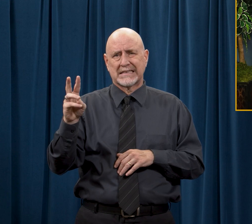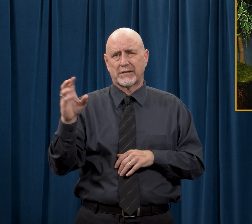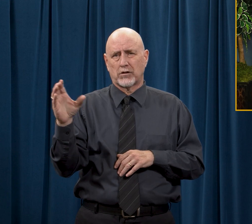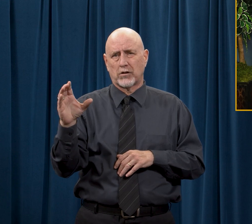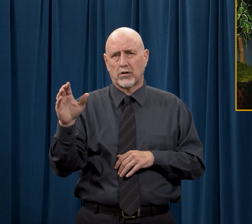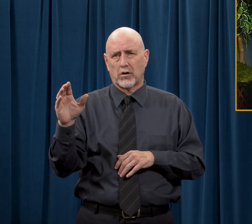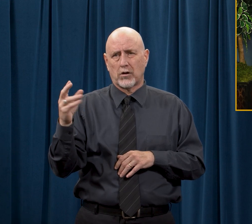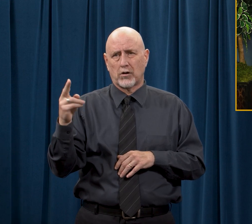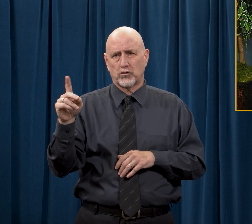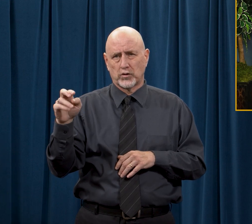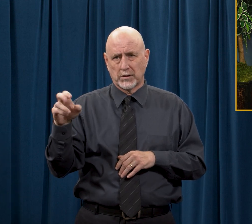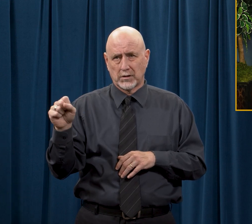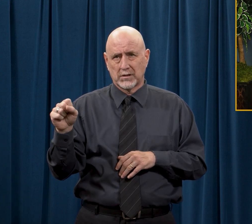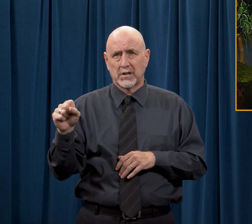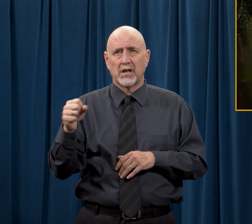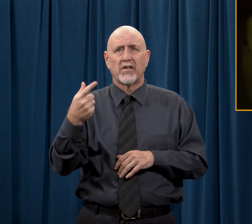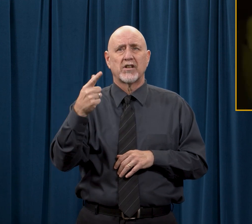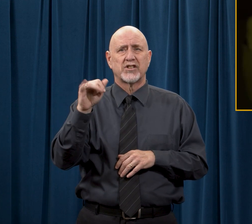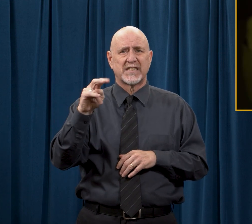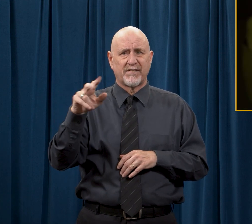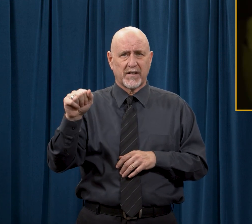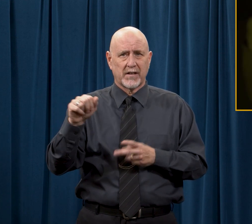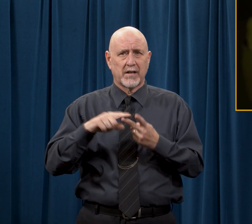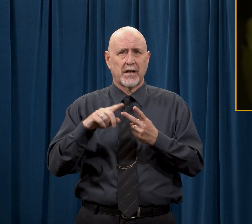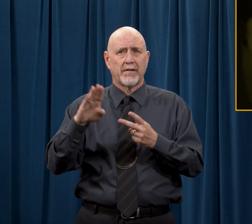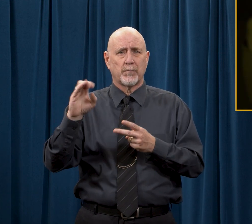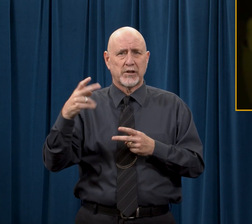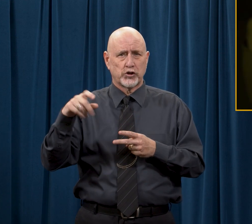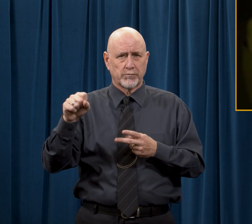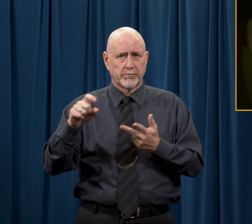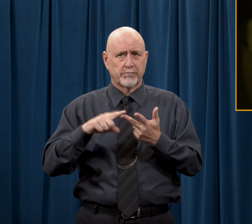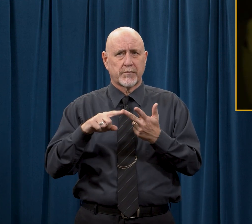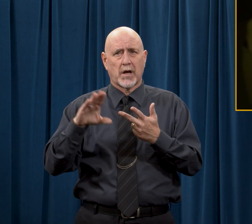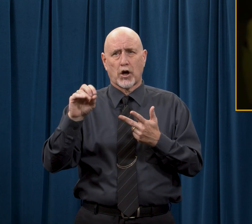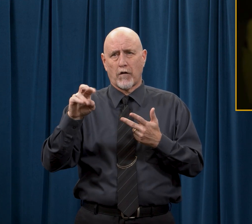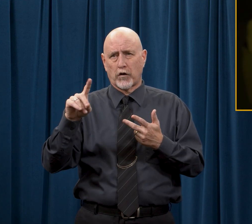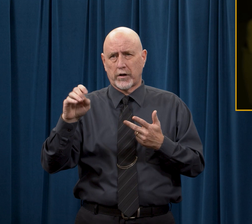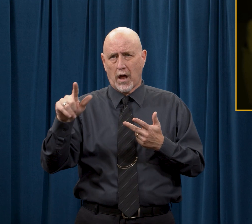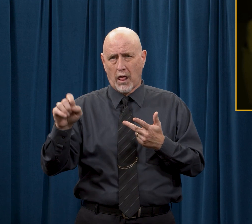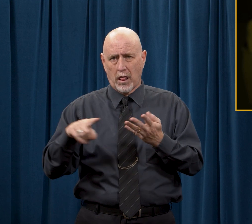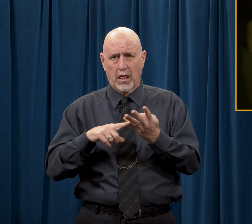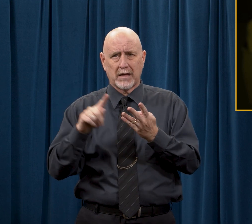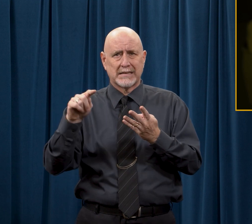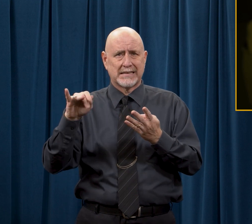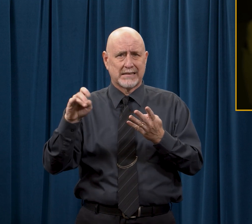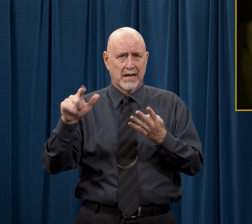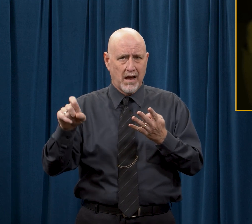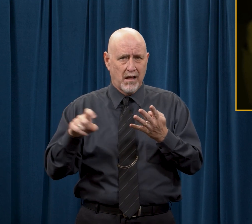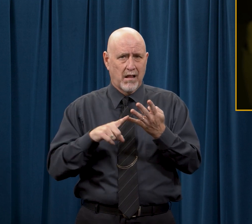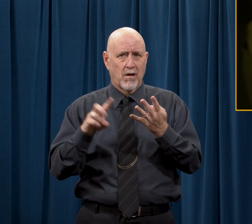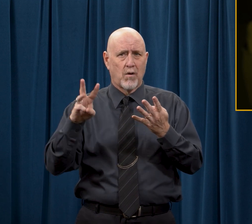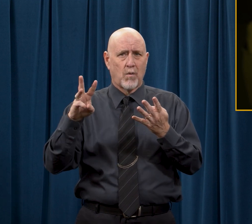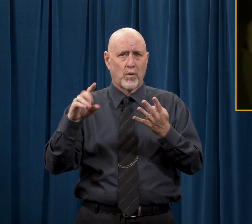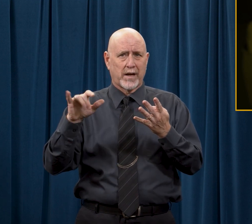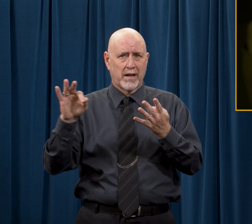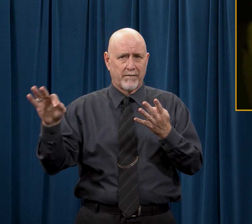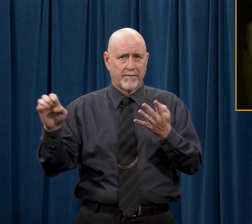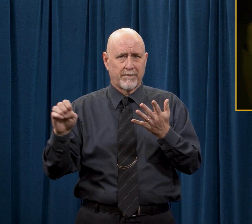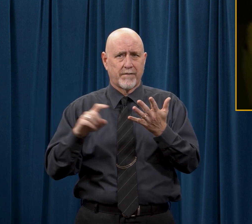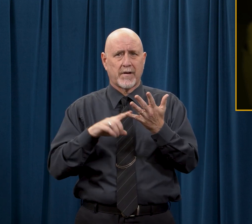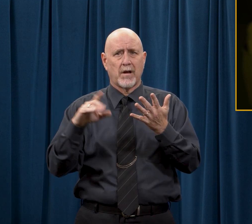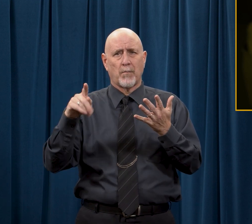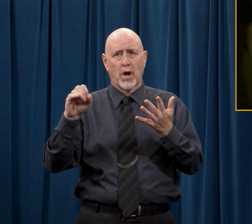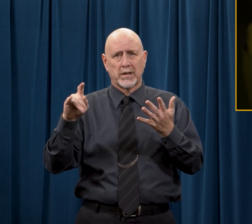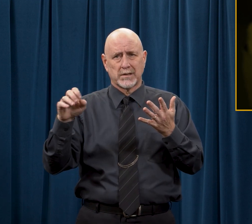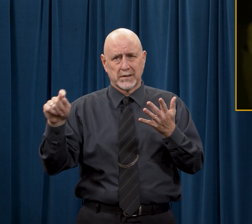were several Bibles that had been made. There was the Geneva Bible, the Bishop's Bible, Coverdale Bible, Tyndale,